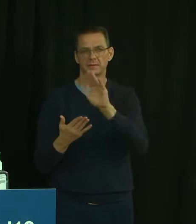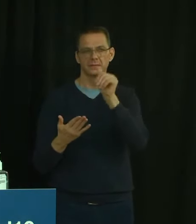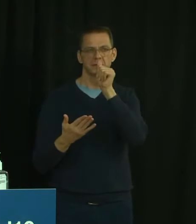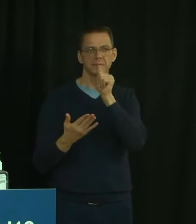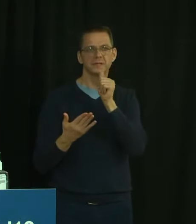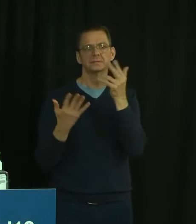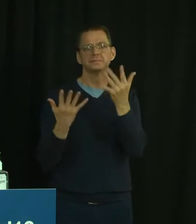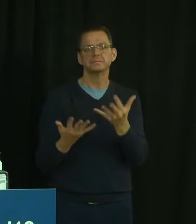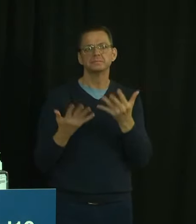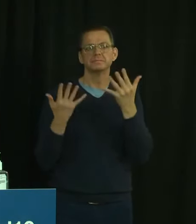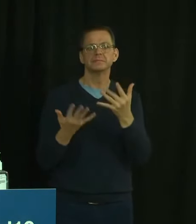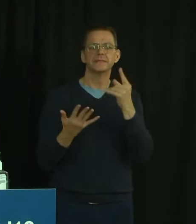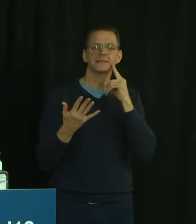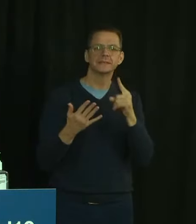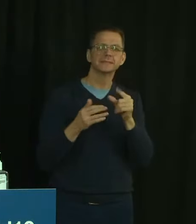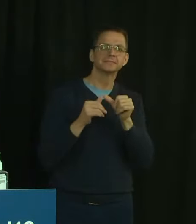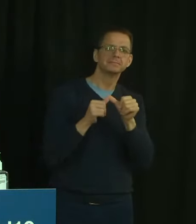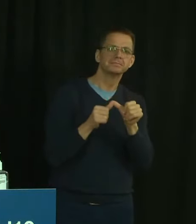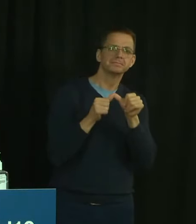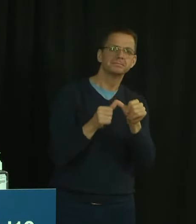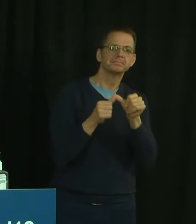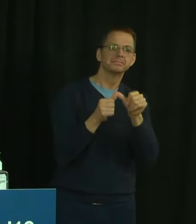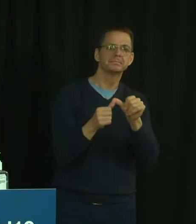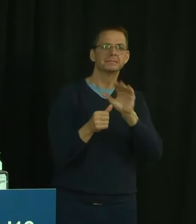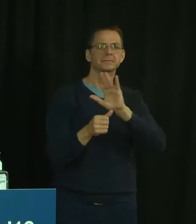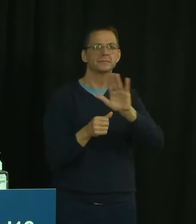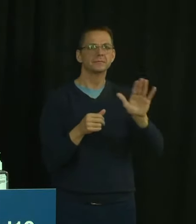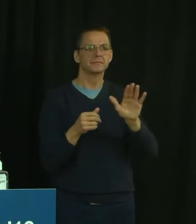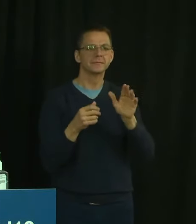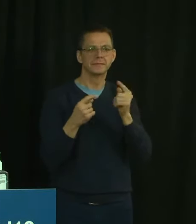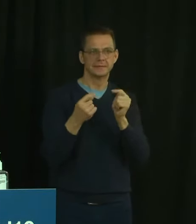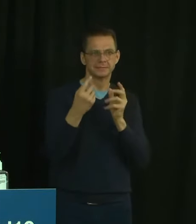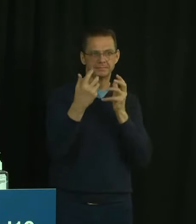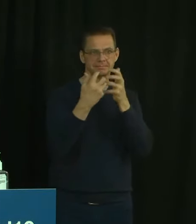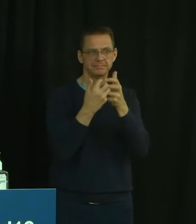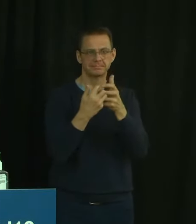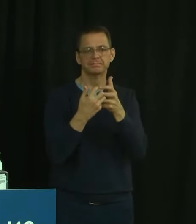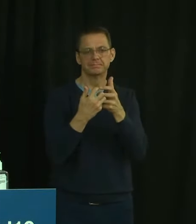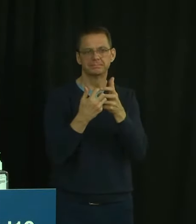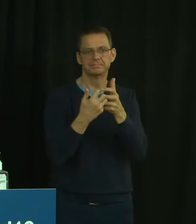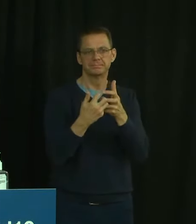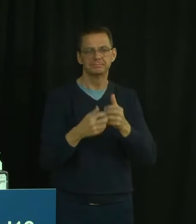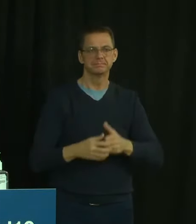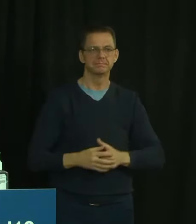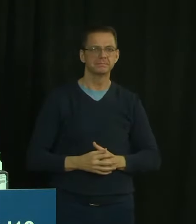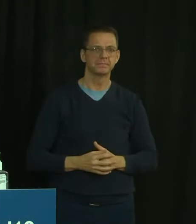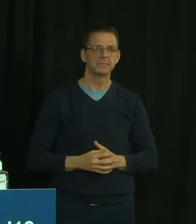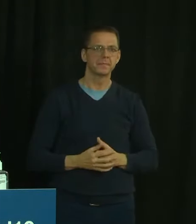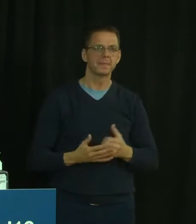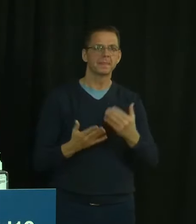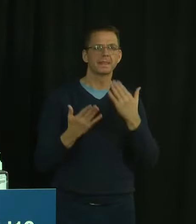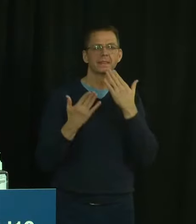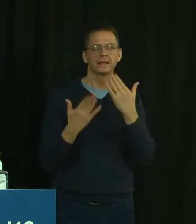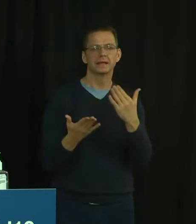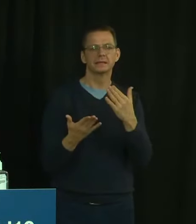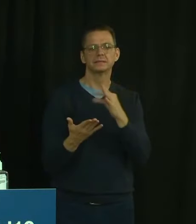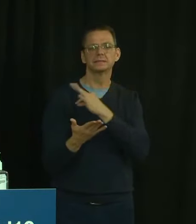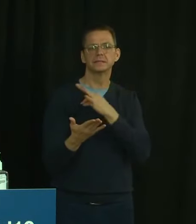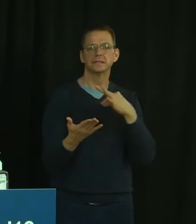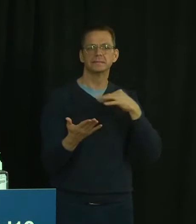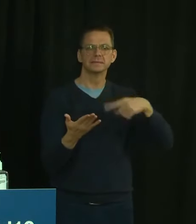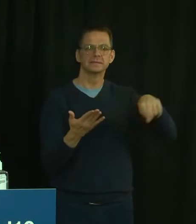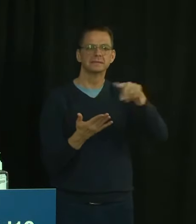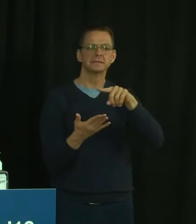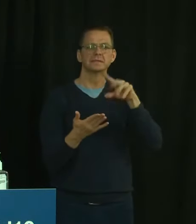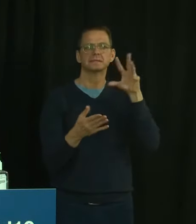as soon and as efficiently as possible. I know many Albertans will benefit from vaccination,